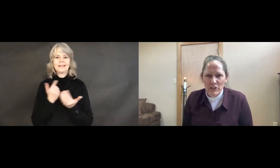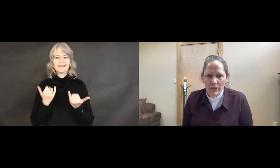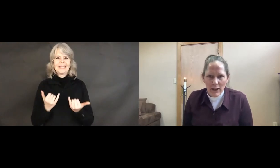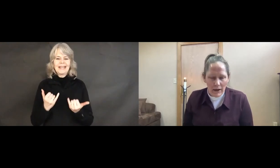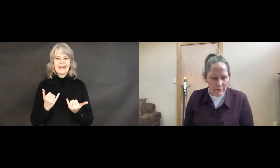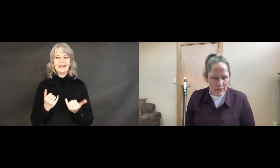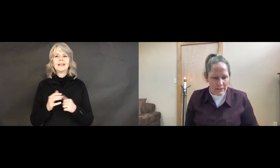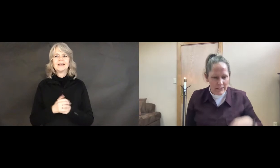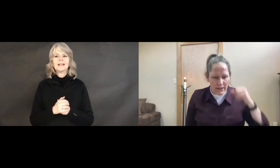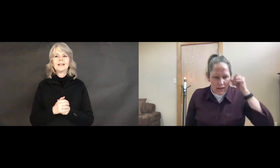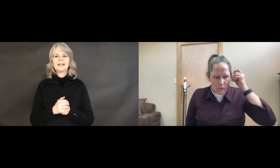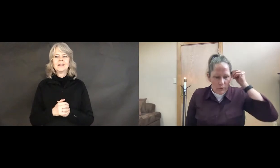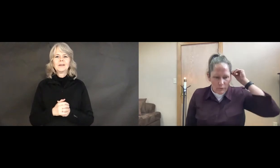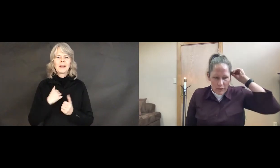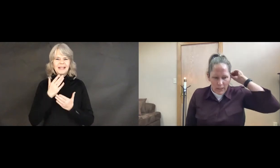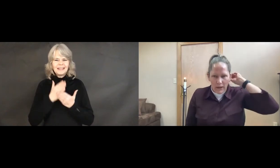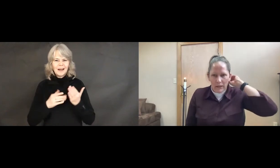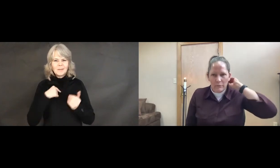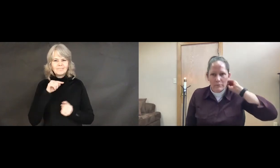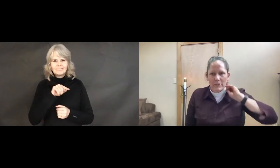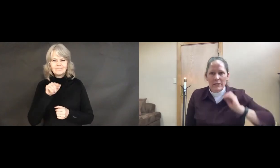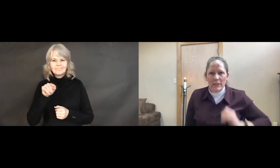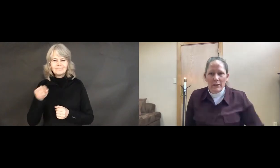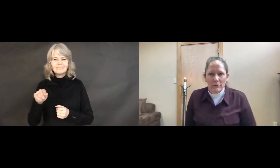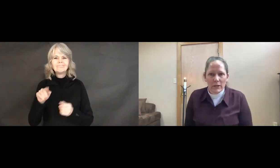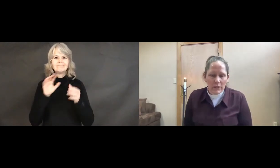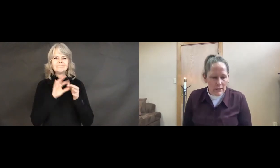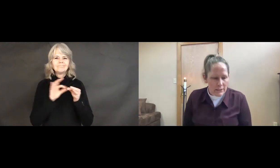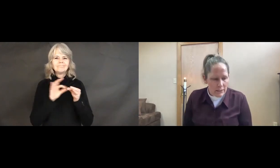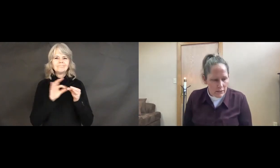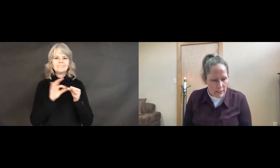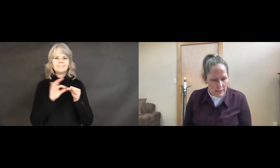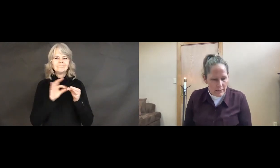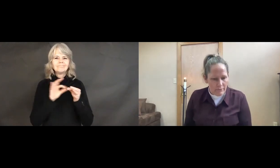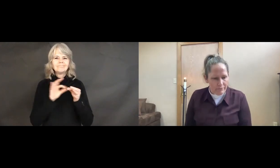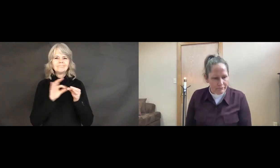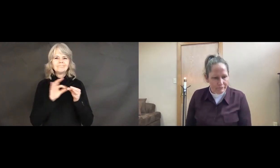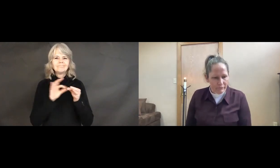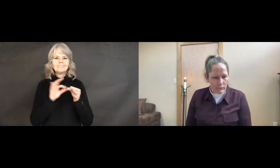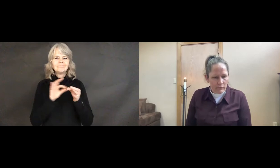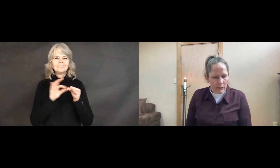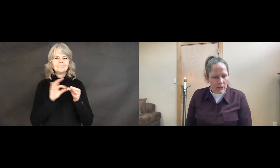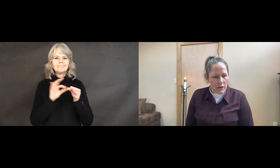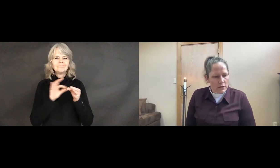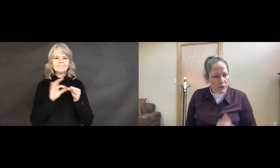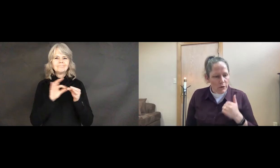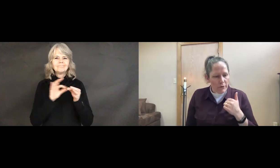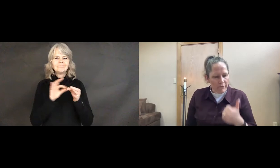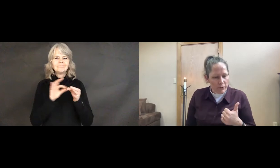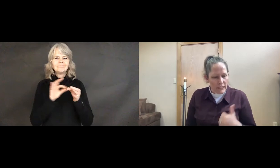especially obvious when we see and read this lesson. So the first thing I